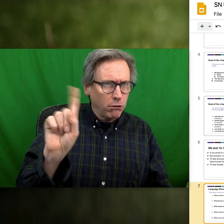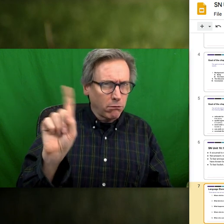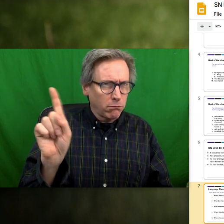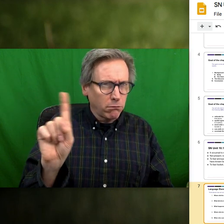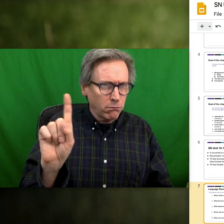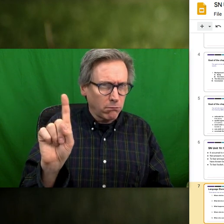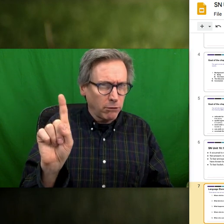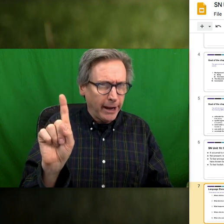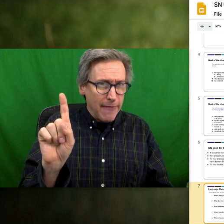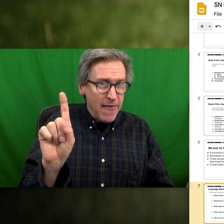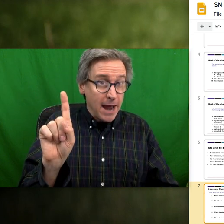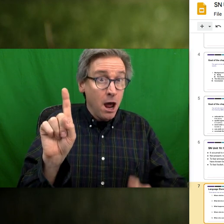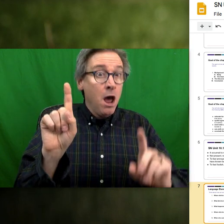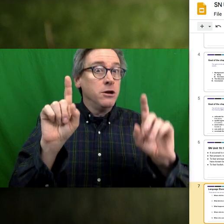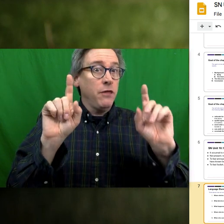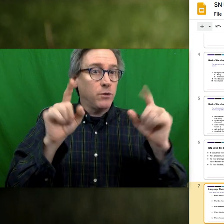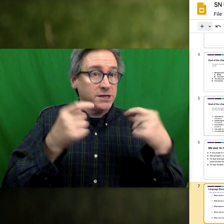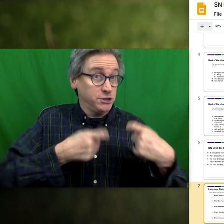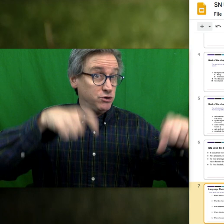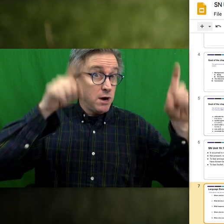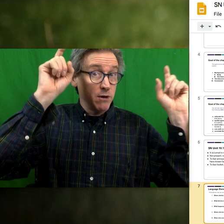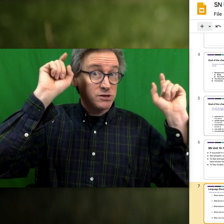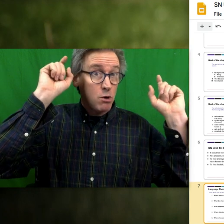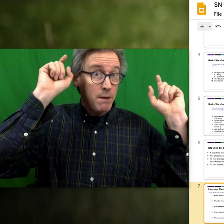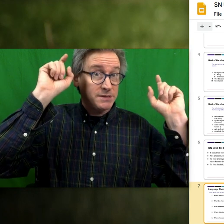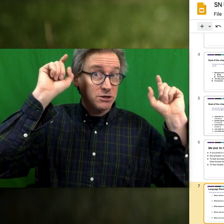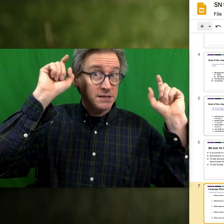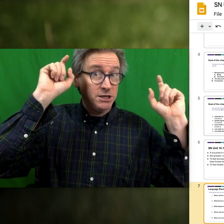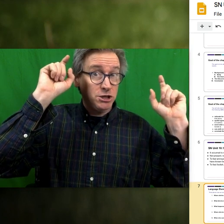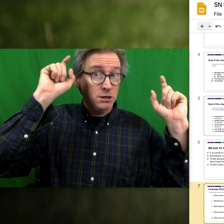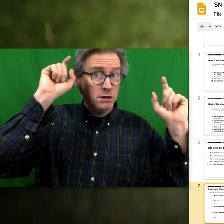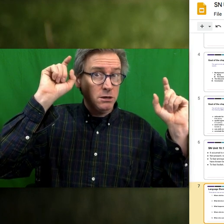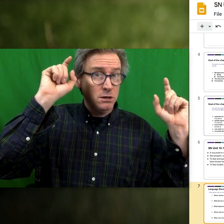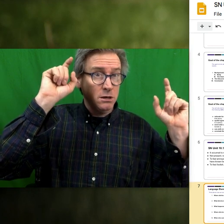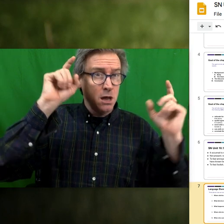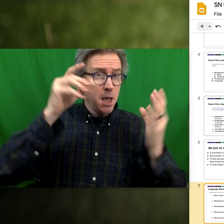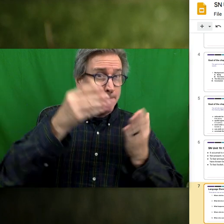where? Okay, and then another question, eyebrows go up as a transition,